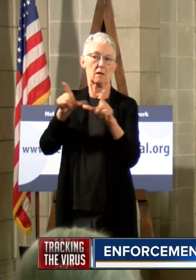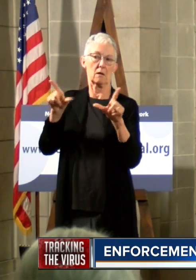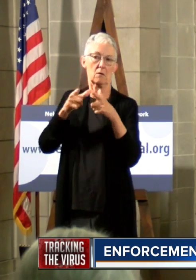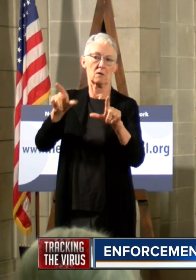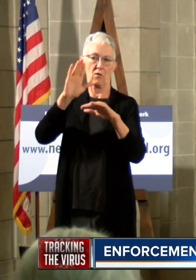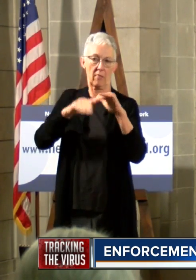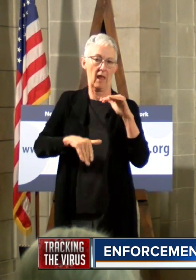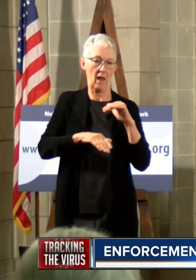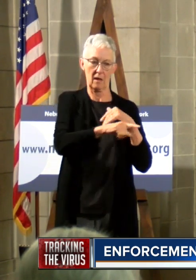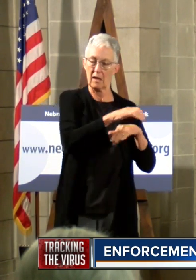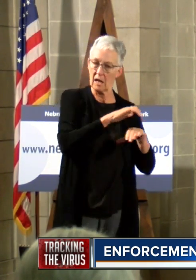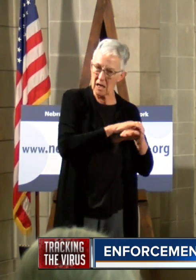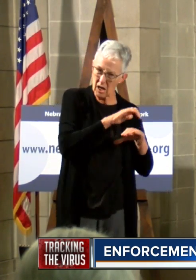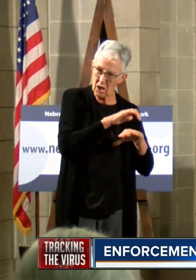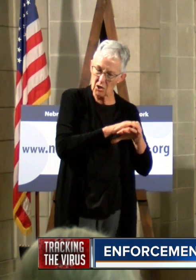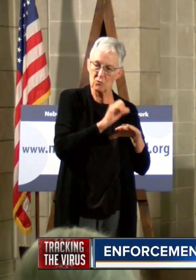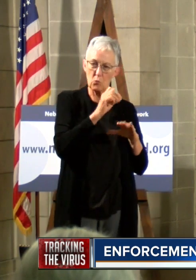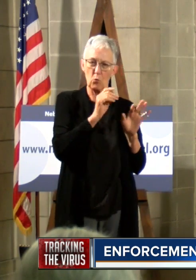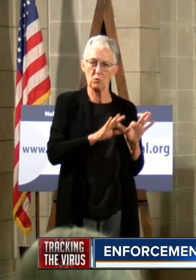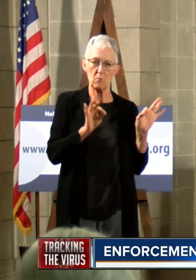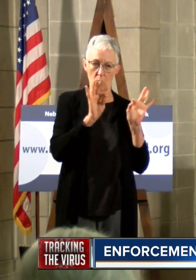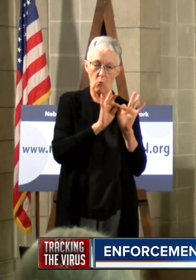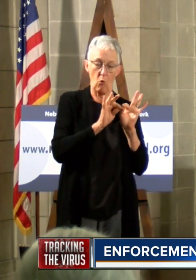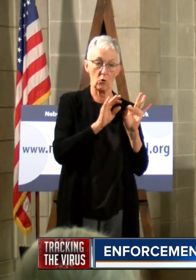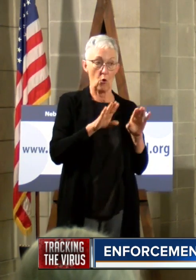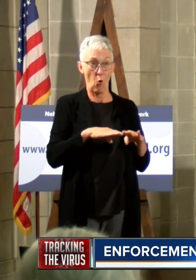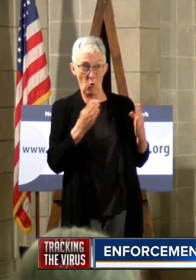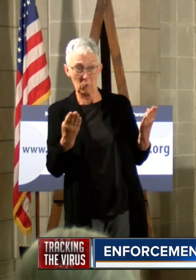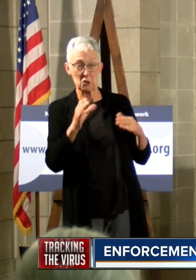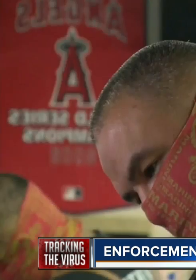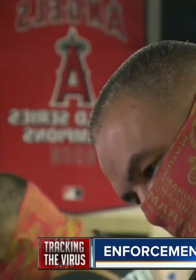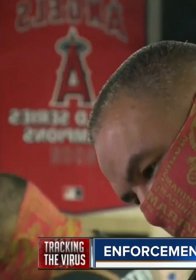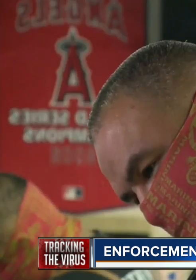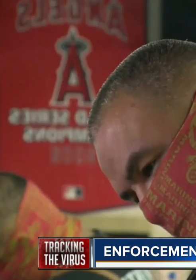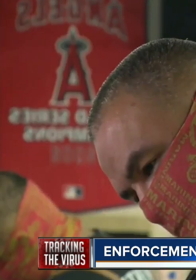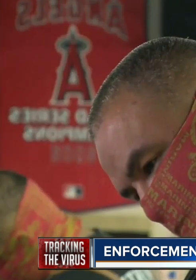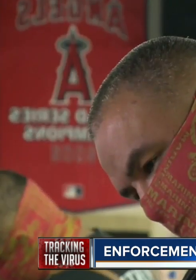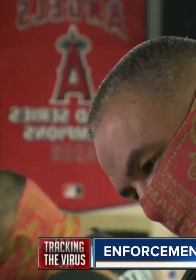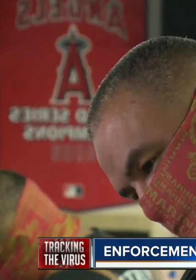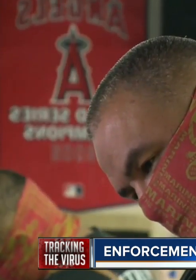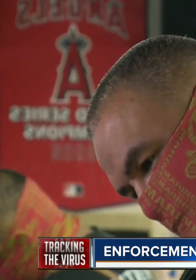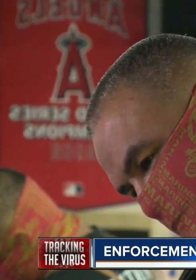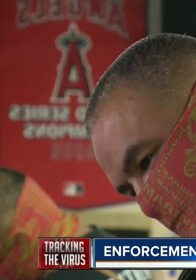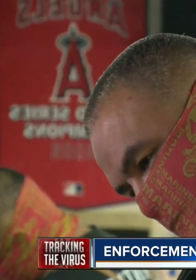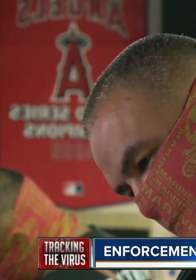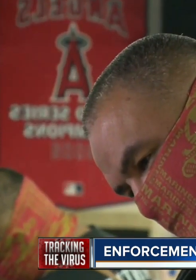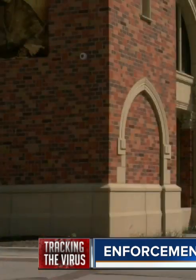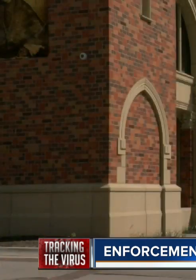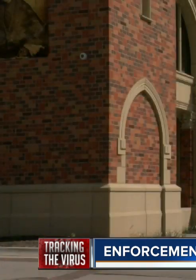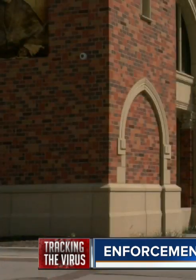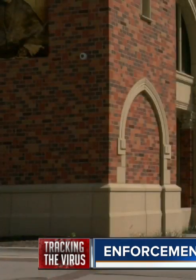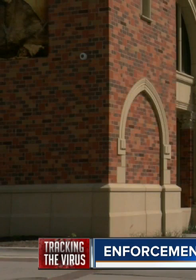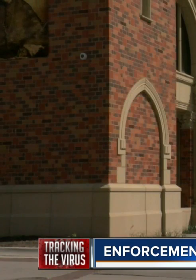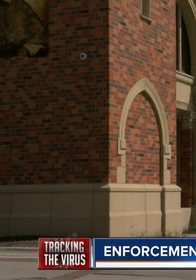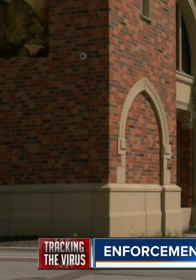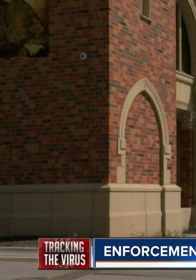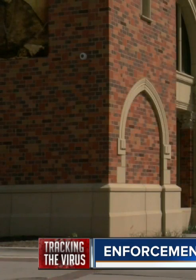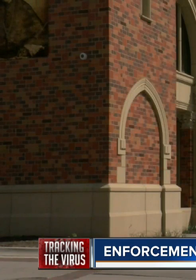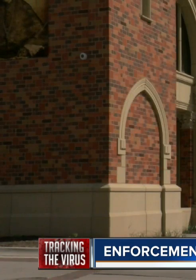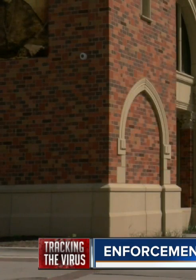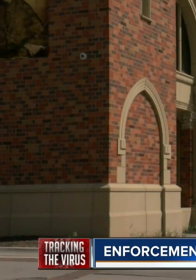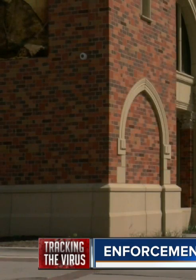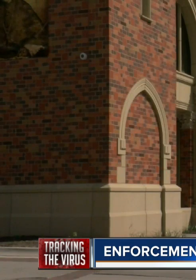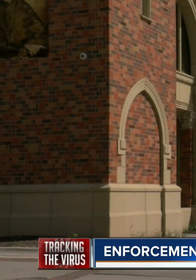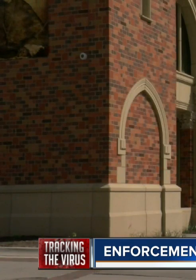about the importance of social distancing. So there was a cost-benefit trade-off we made with regard to that. Unlike restaurants and salons, religious services are allowed throughout the